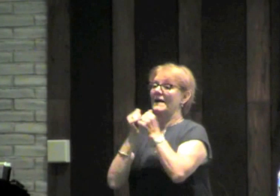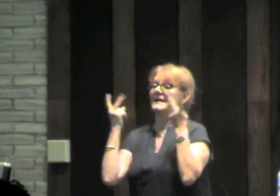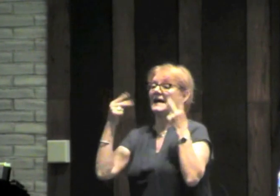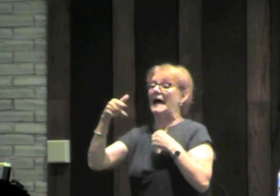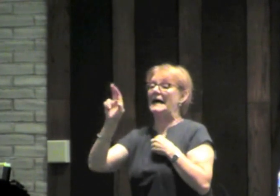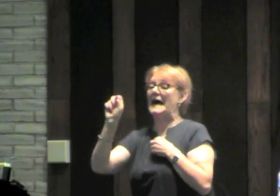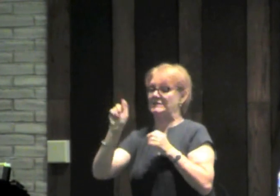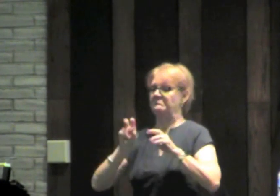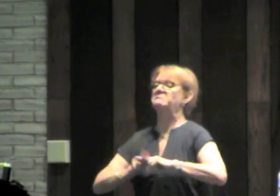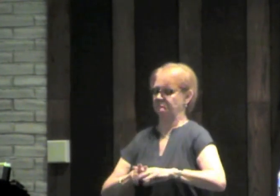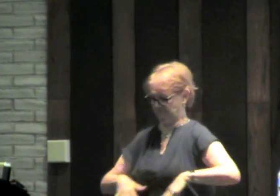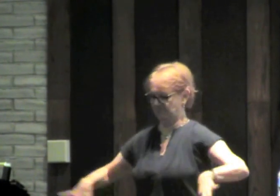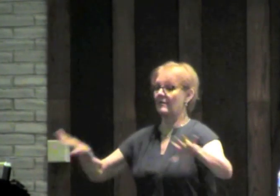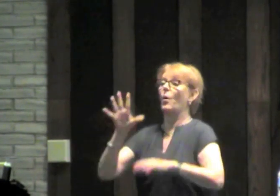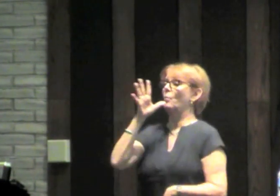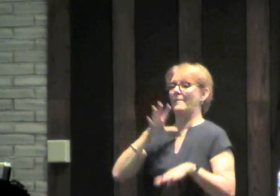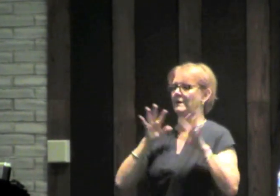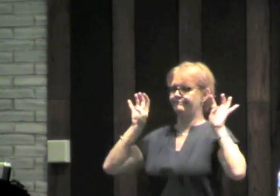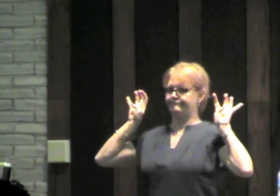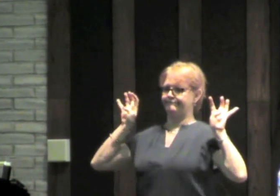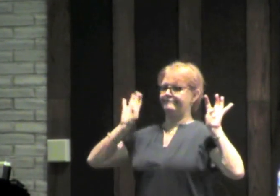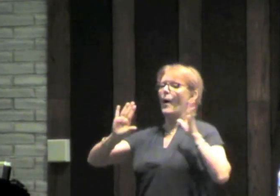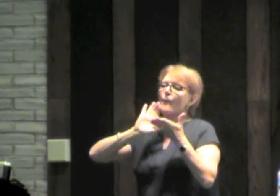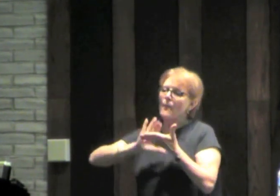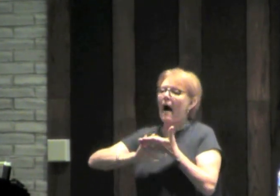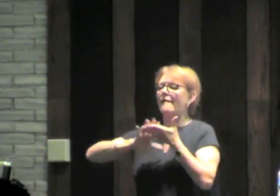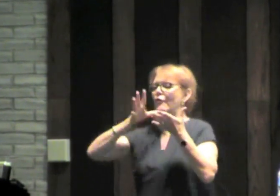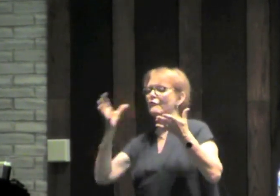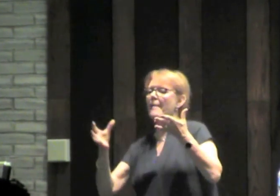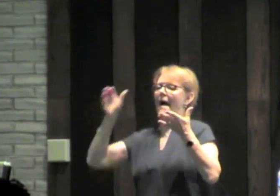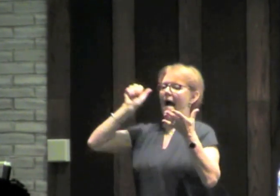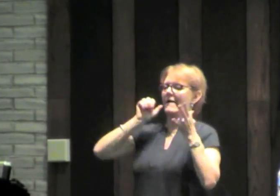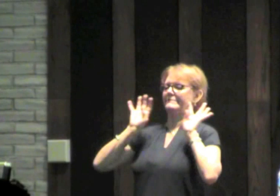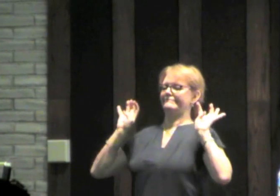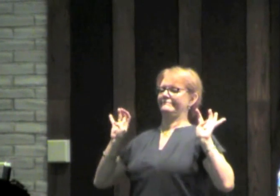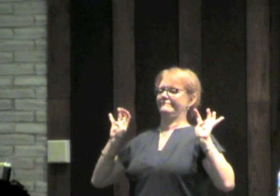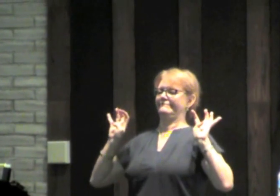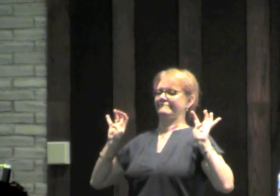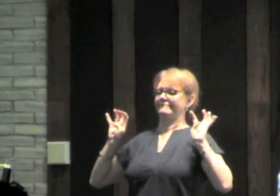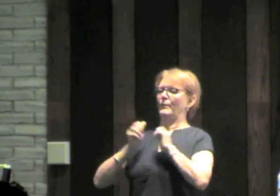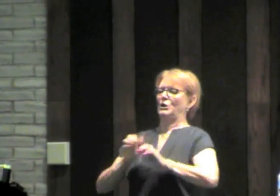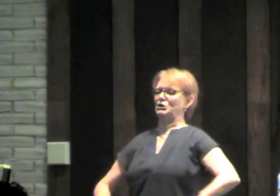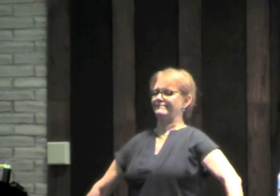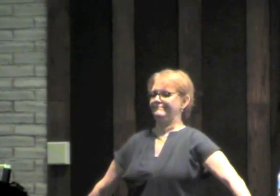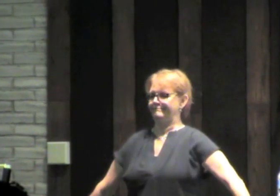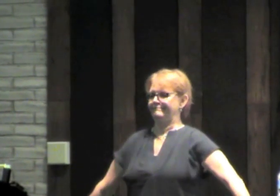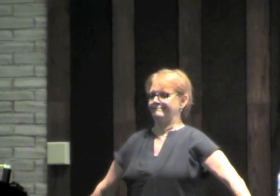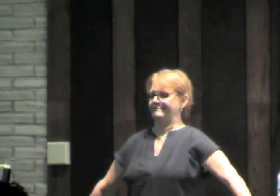men sit on the outer circle with the guests, and women have to stand outside with the